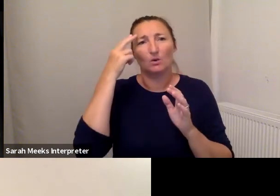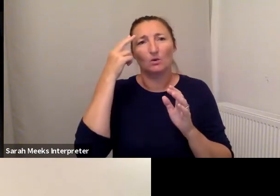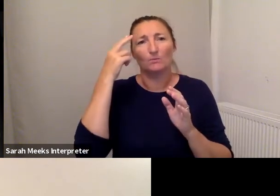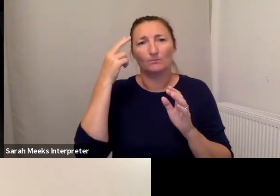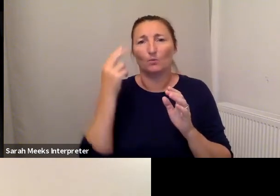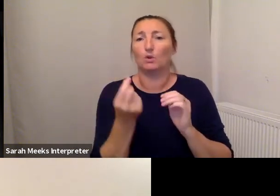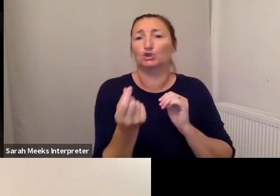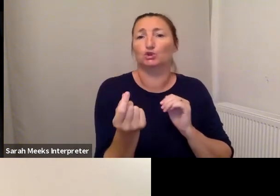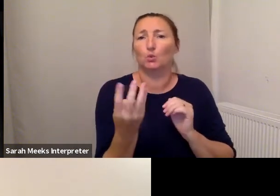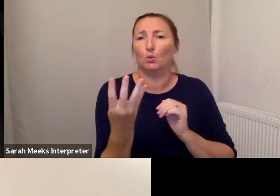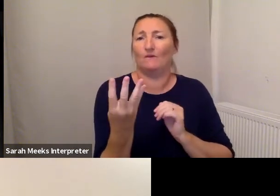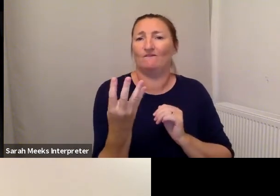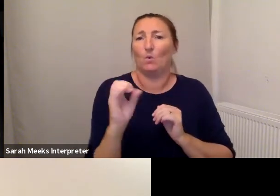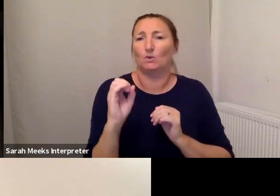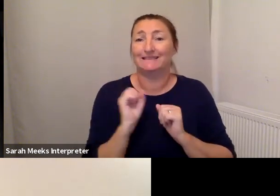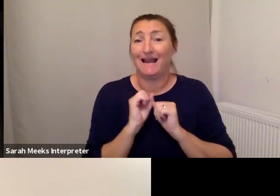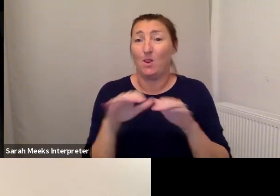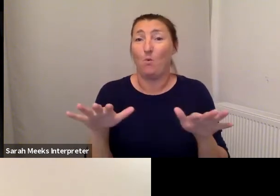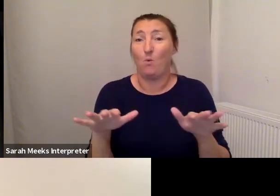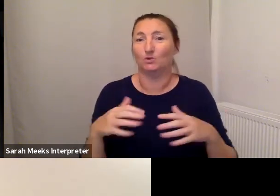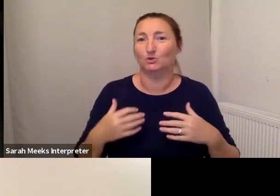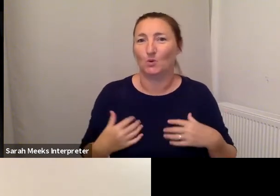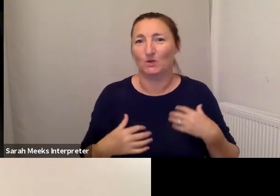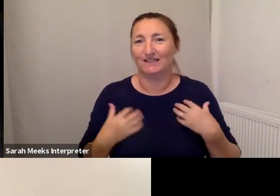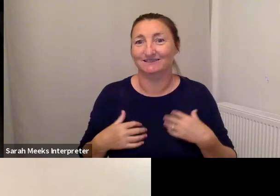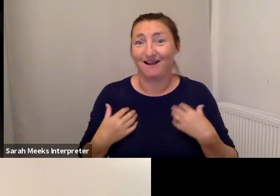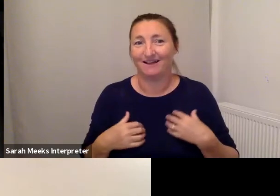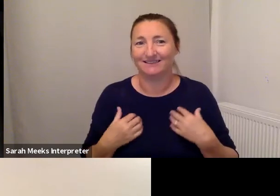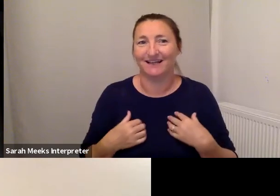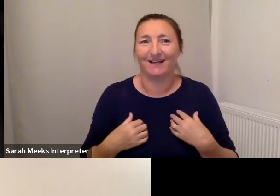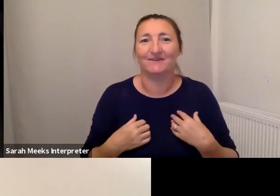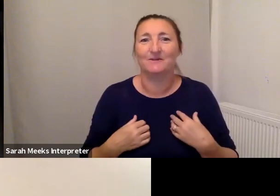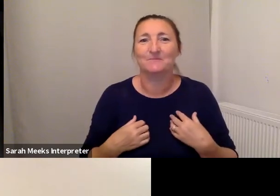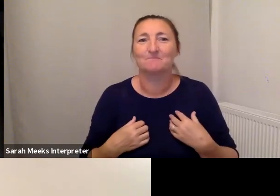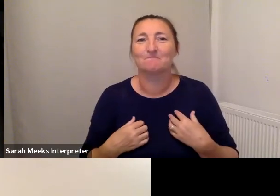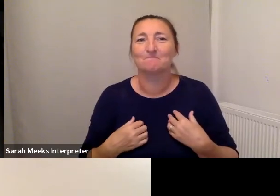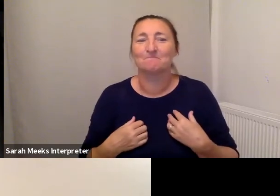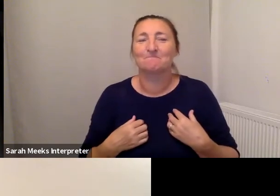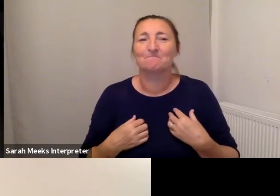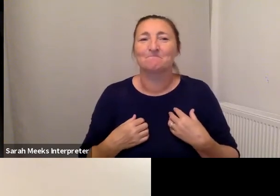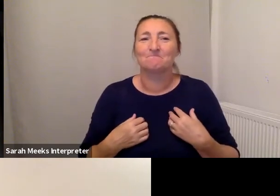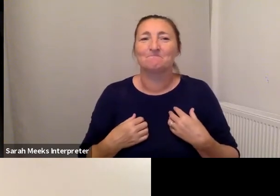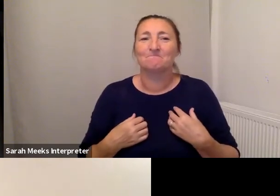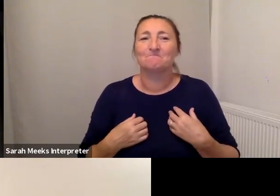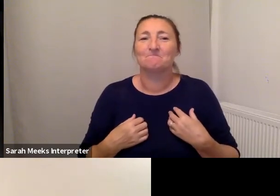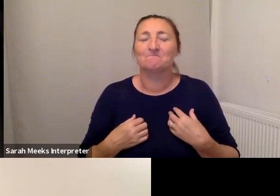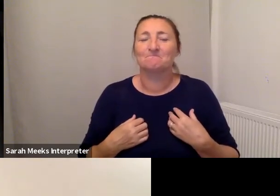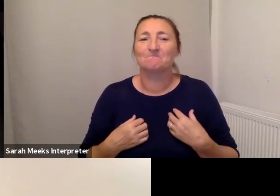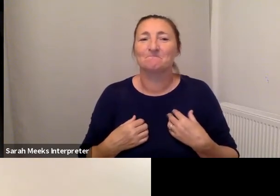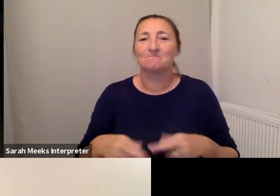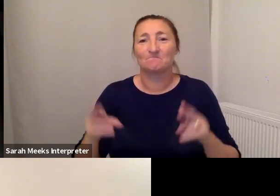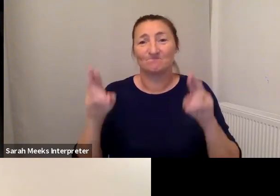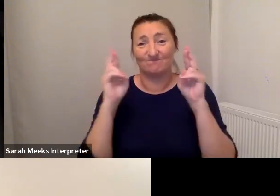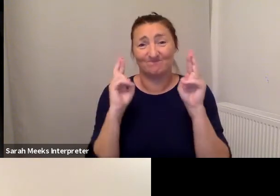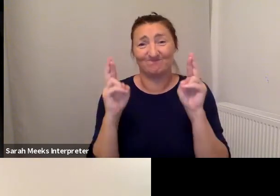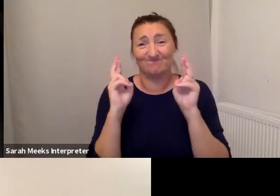So we're counting down to exciting times for us. And we do hope that this